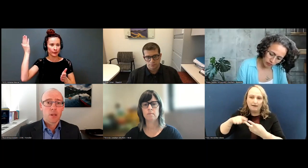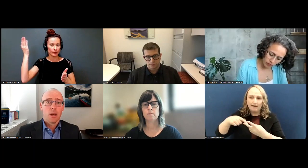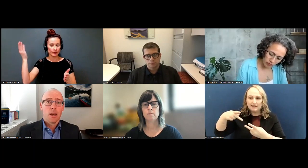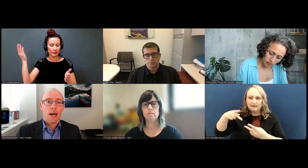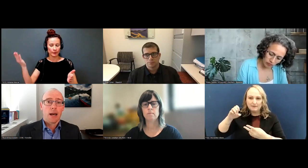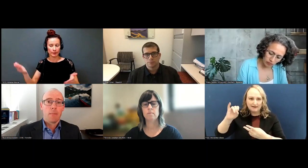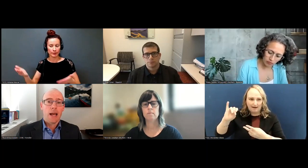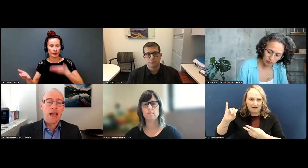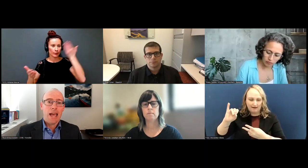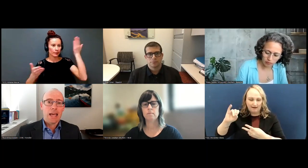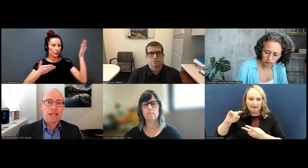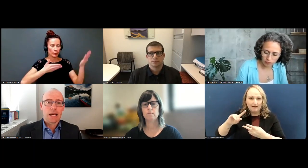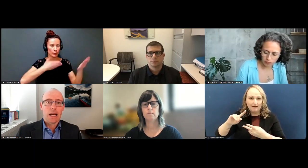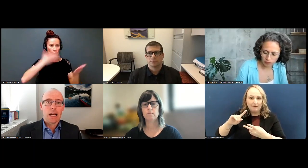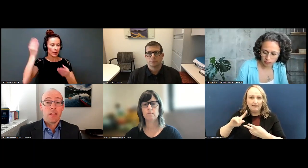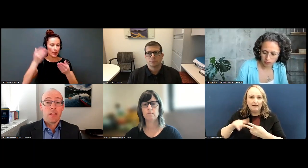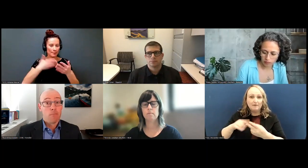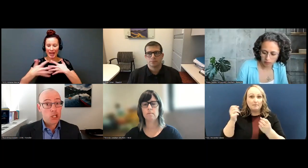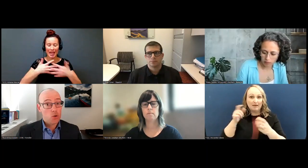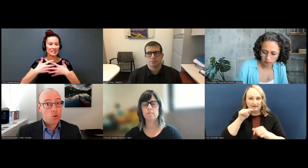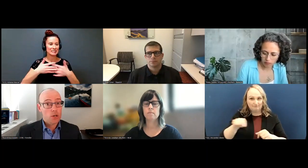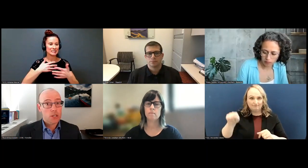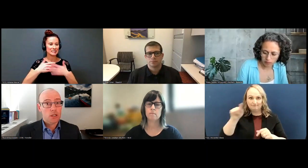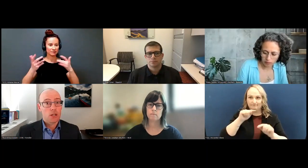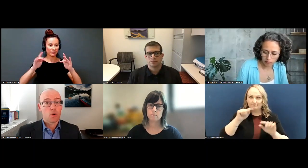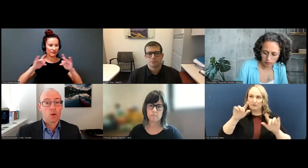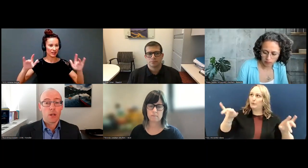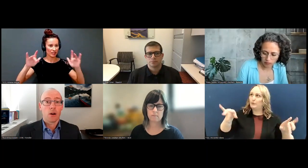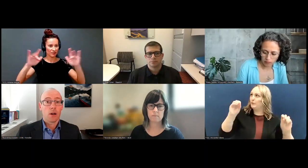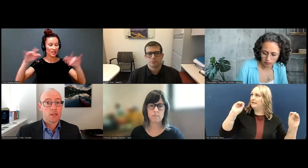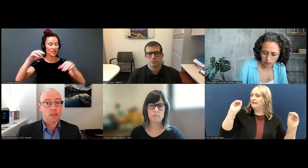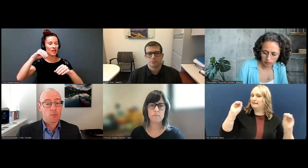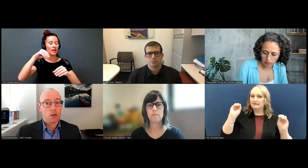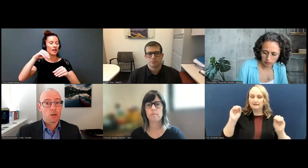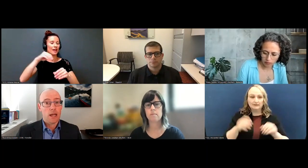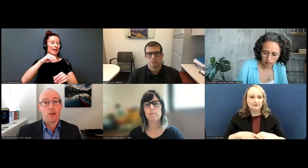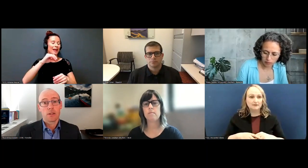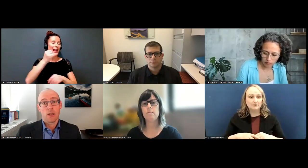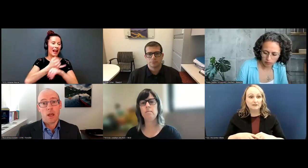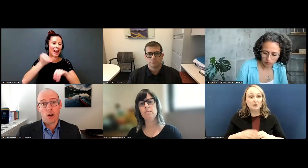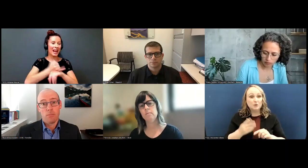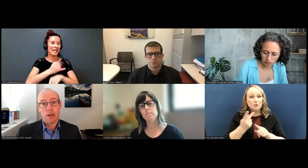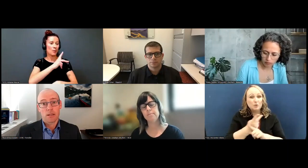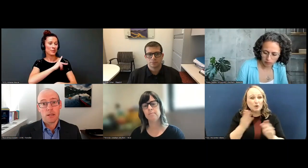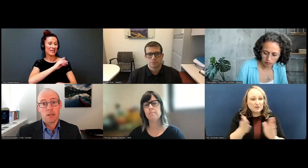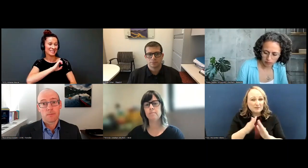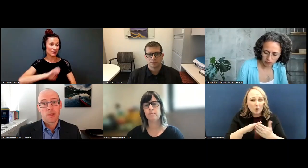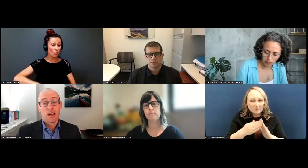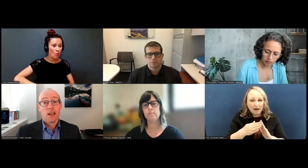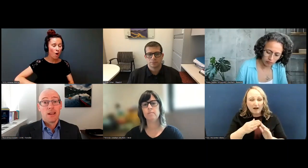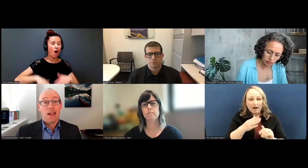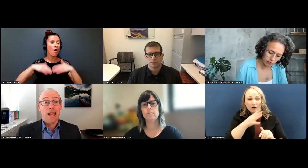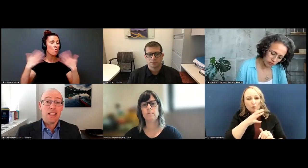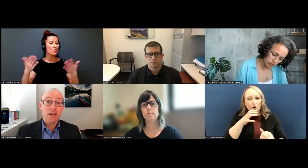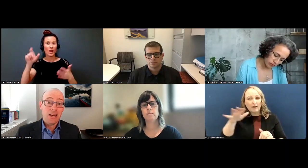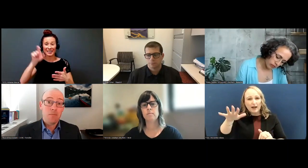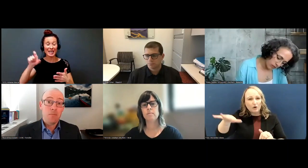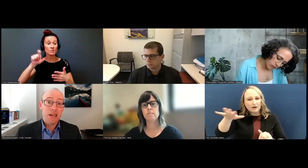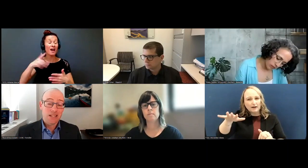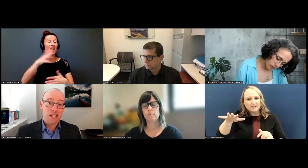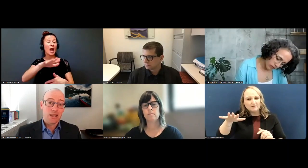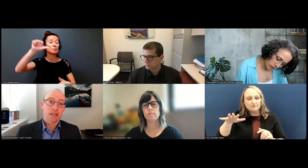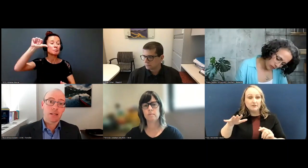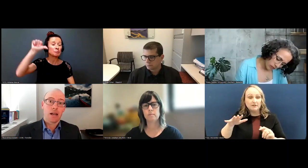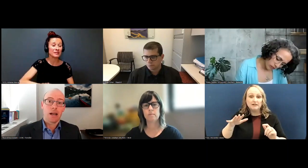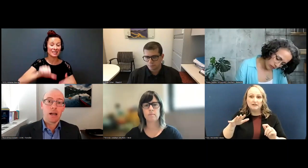Island. And they're much worse in rural areas and smaller towns than they are in big cities. And even in